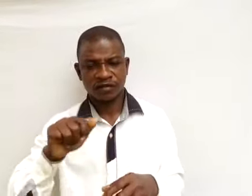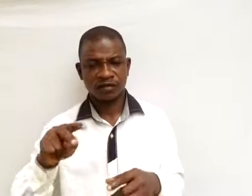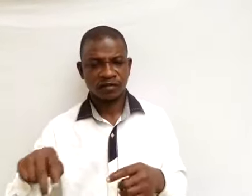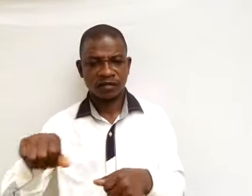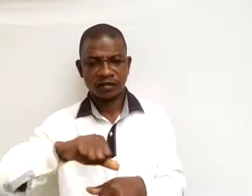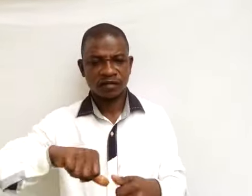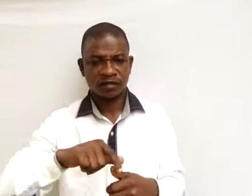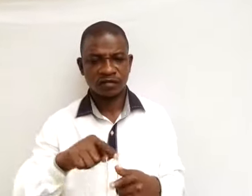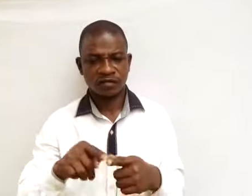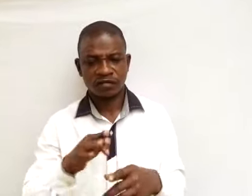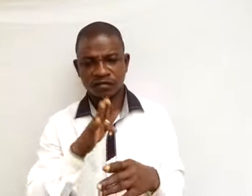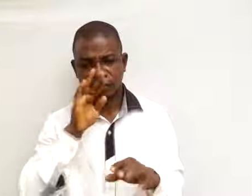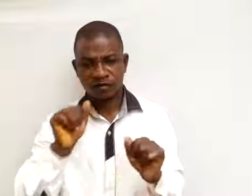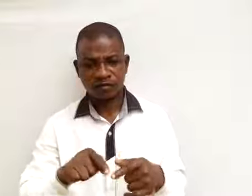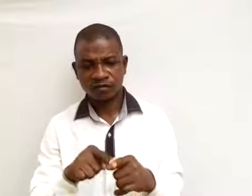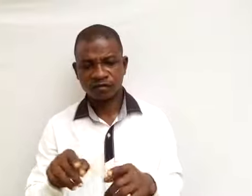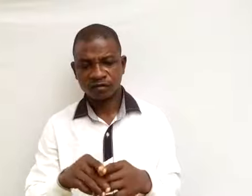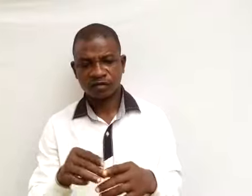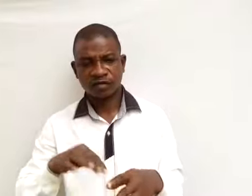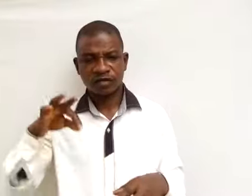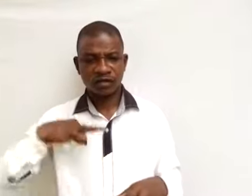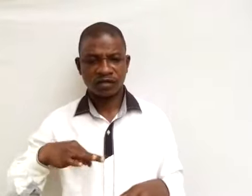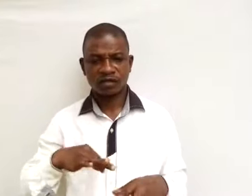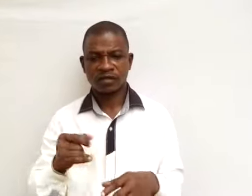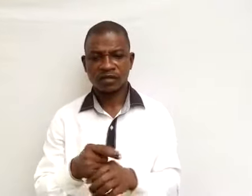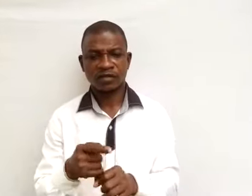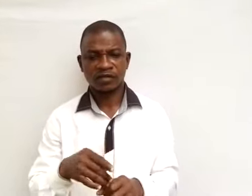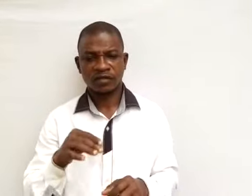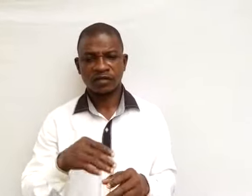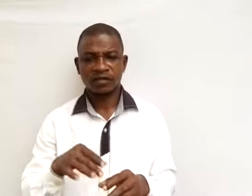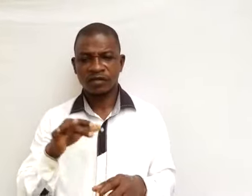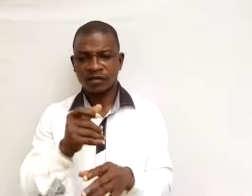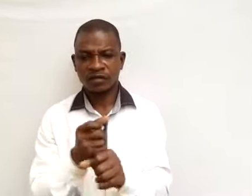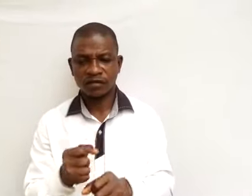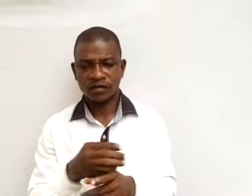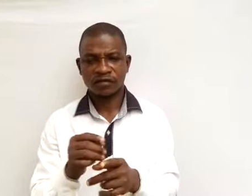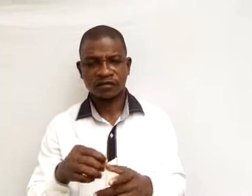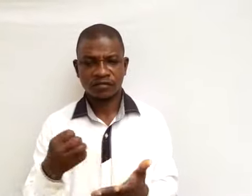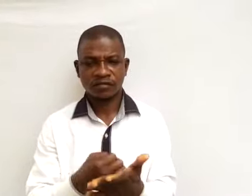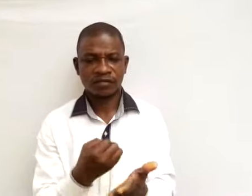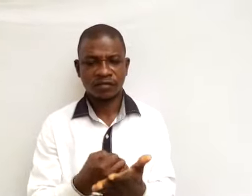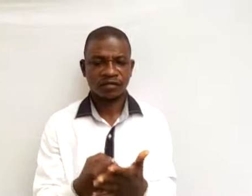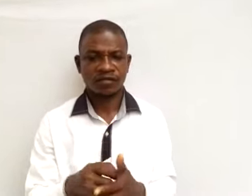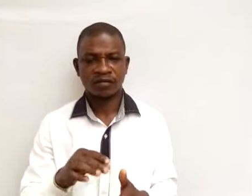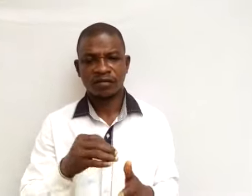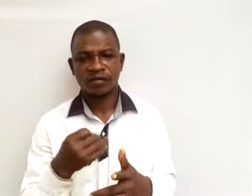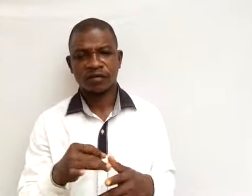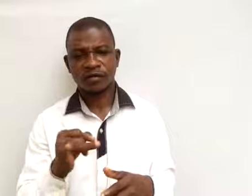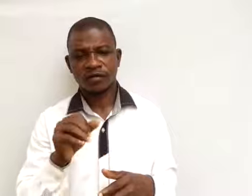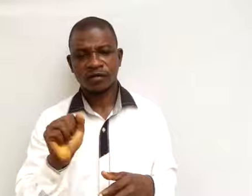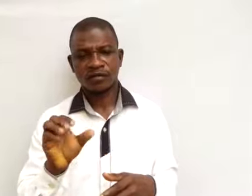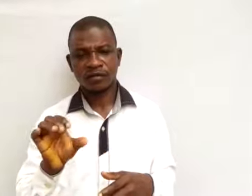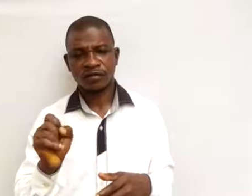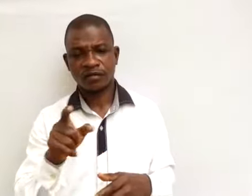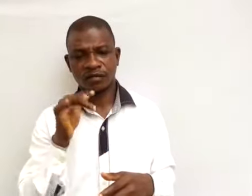to harness the advantage accrued from economies of scale, as well as